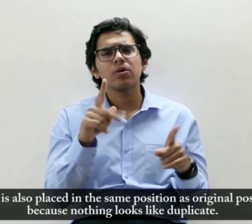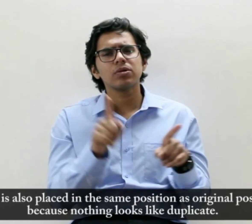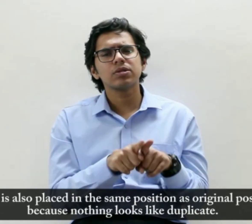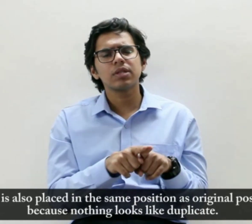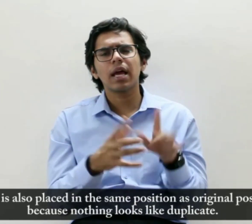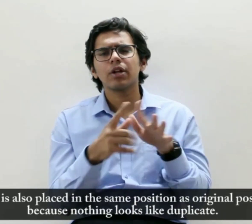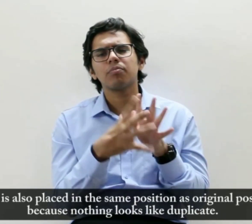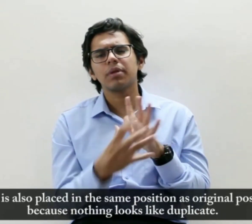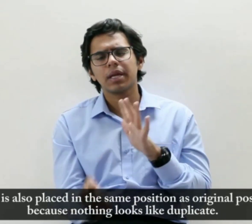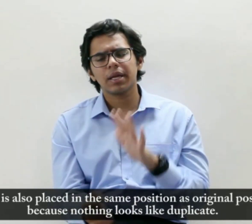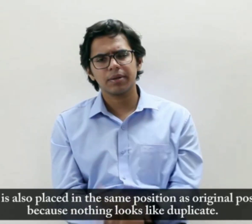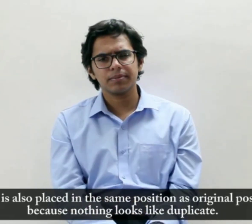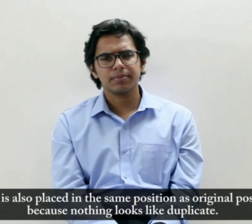looks like duplicate.